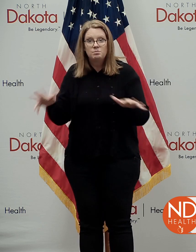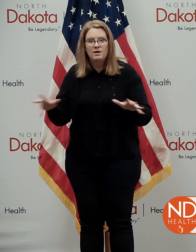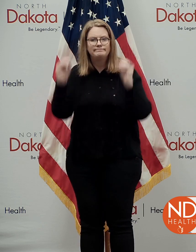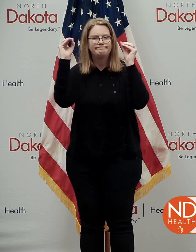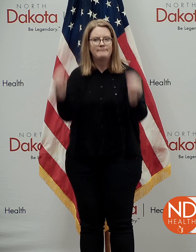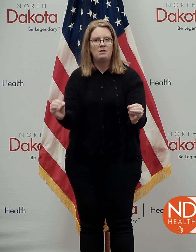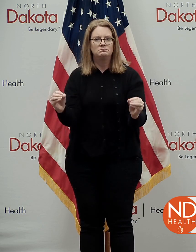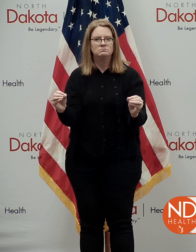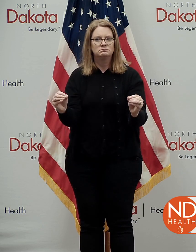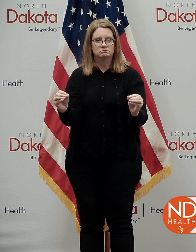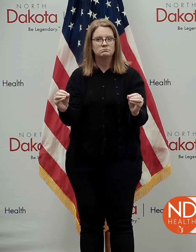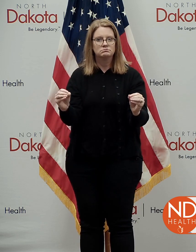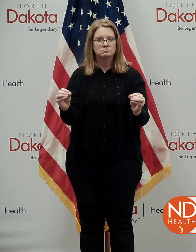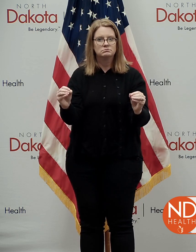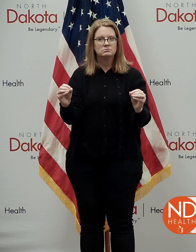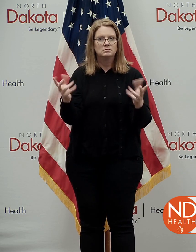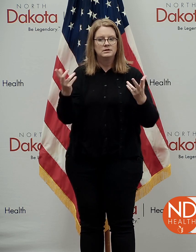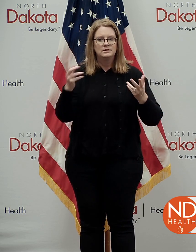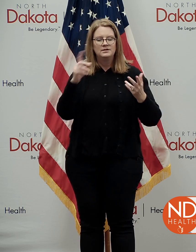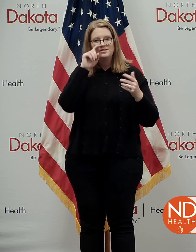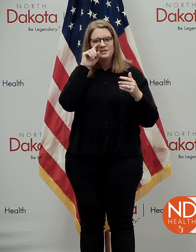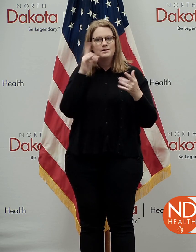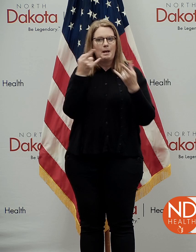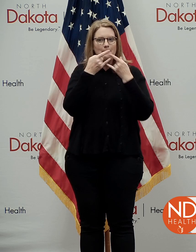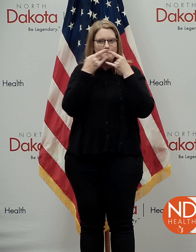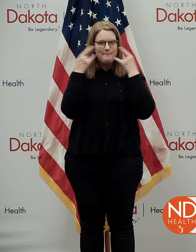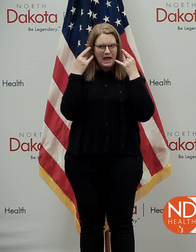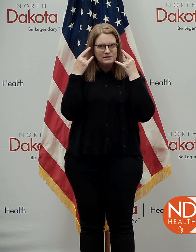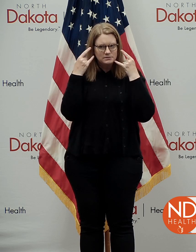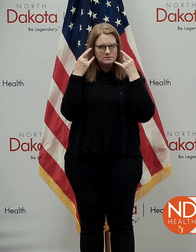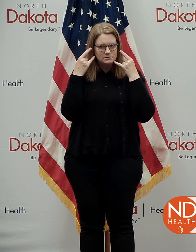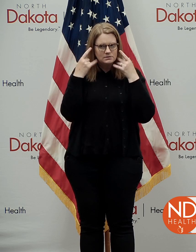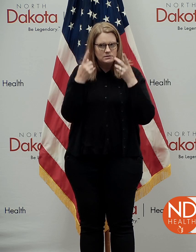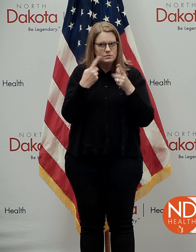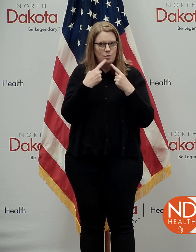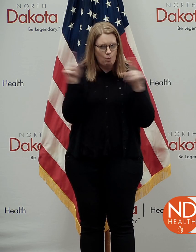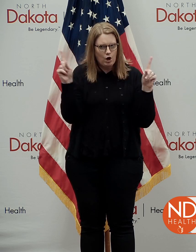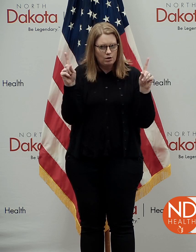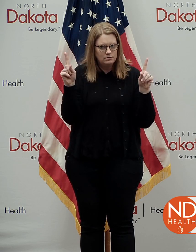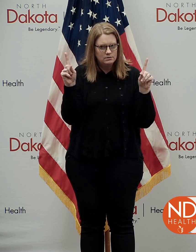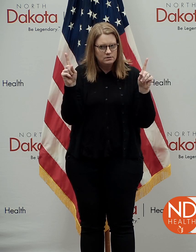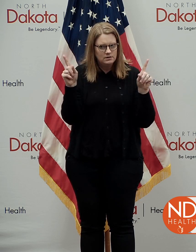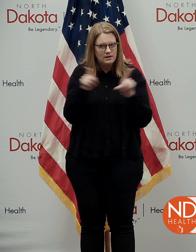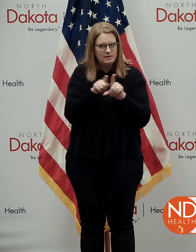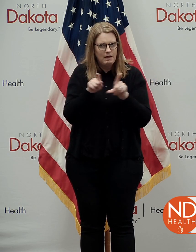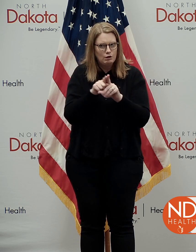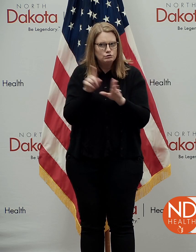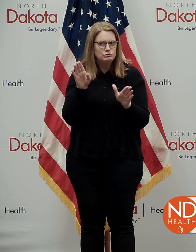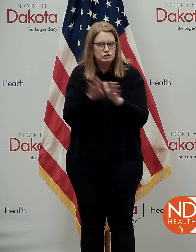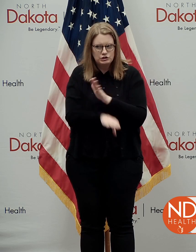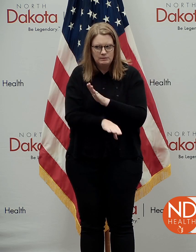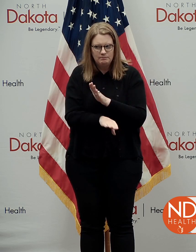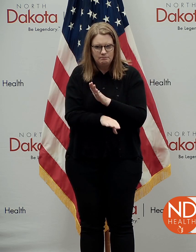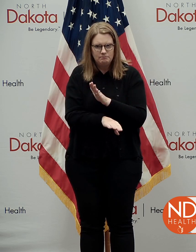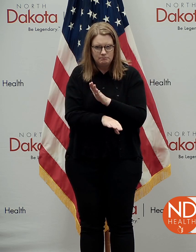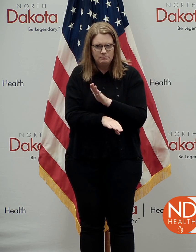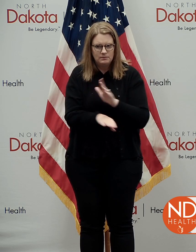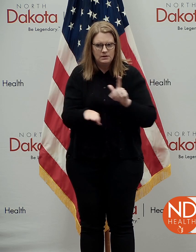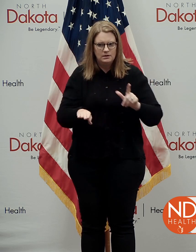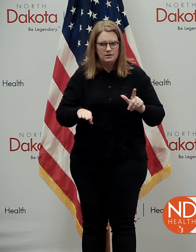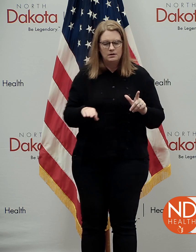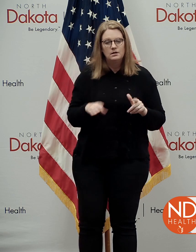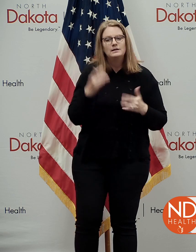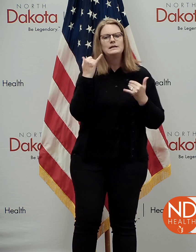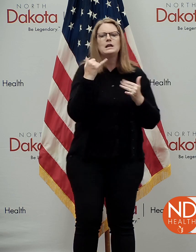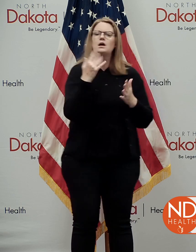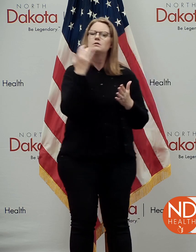Masks are ineffective, or correction, masks are effective, but they're also cheap. They make sense. Take surgeons,